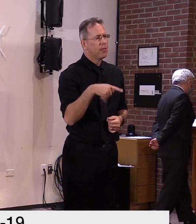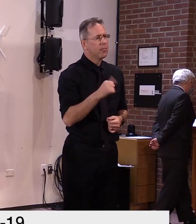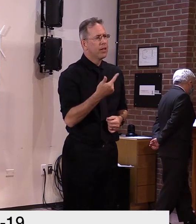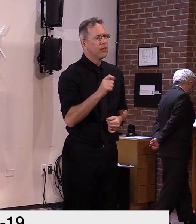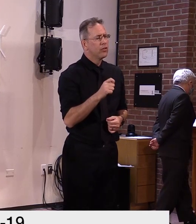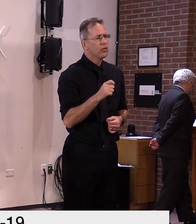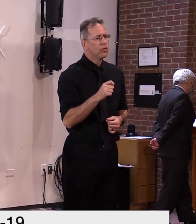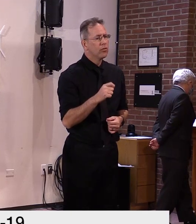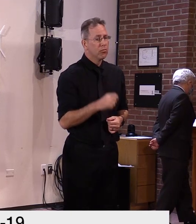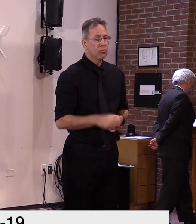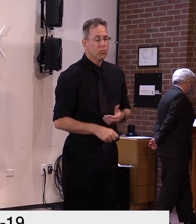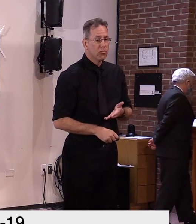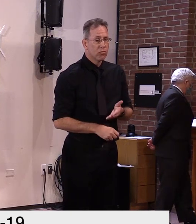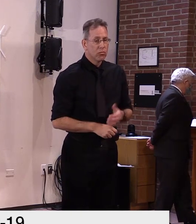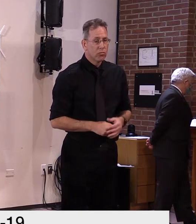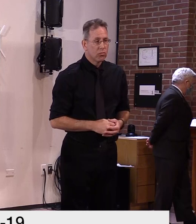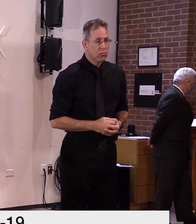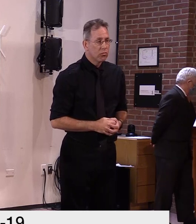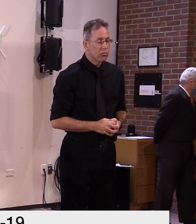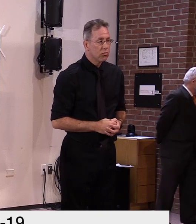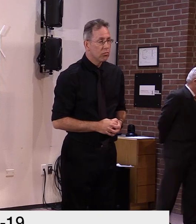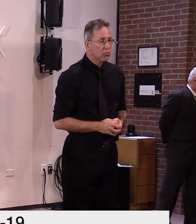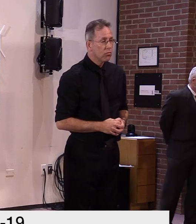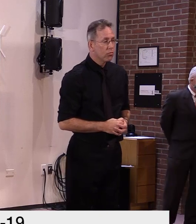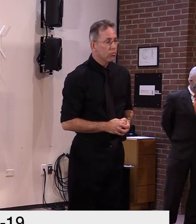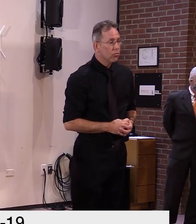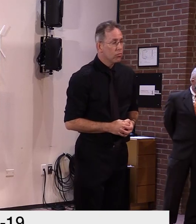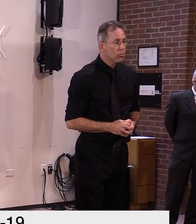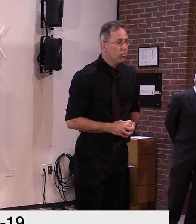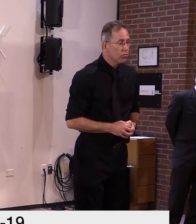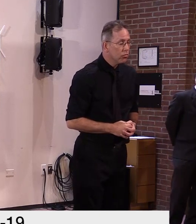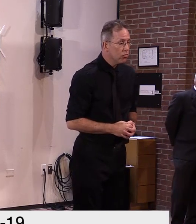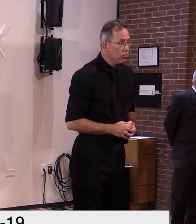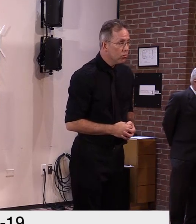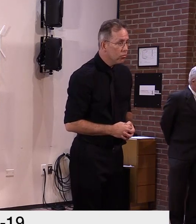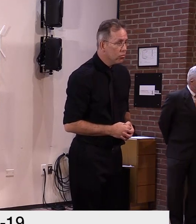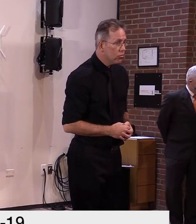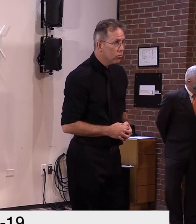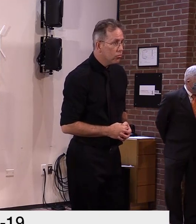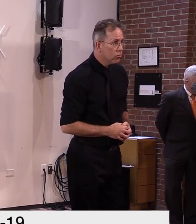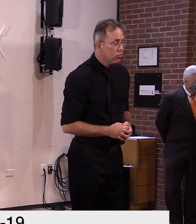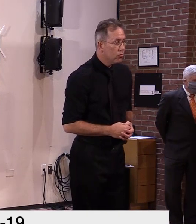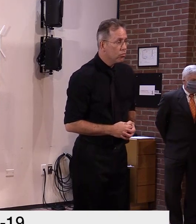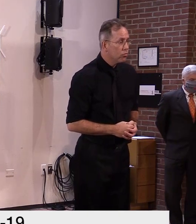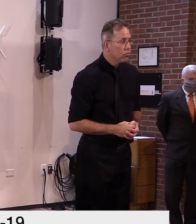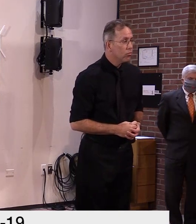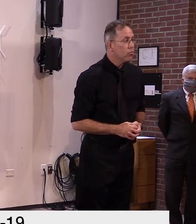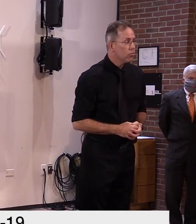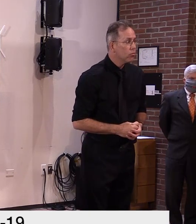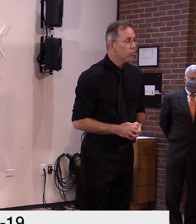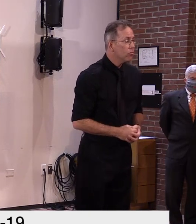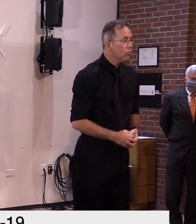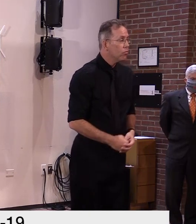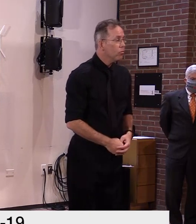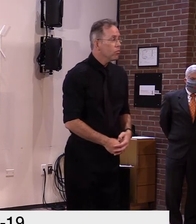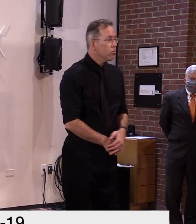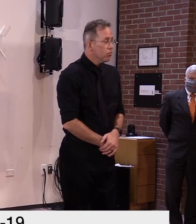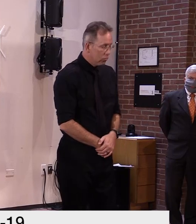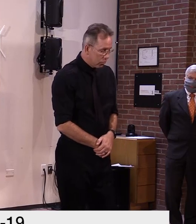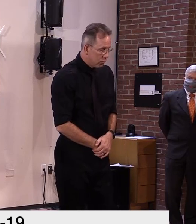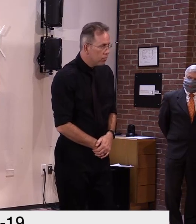My first question, I think, is for Commissioner